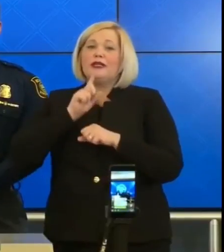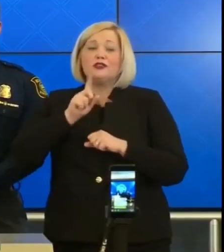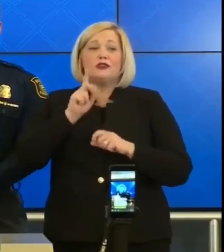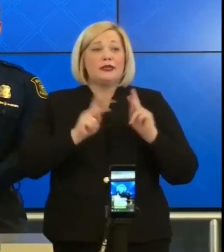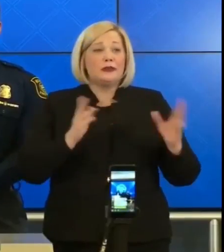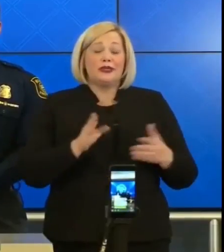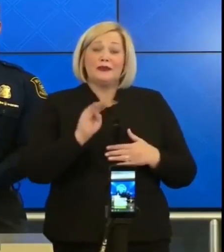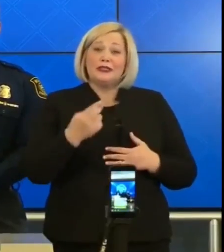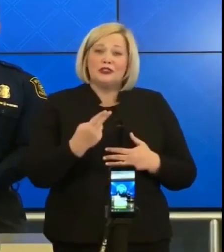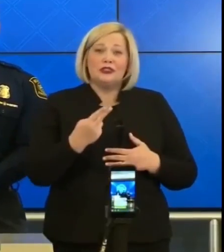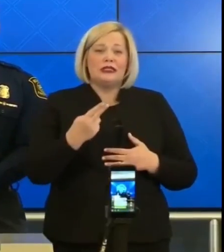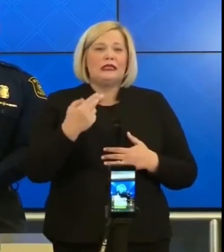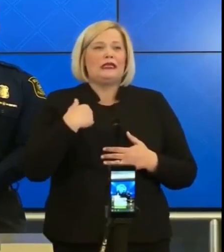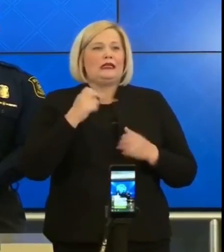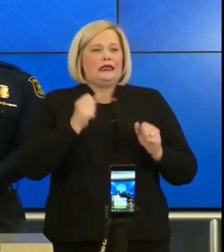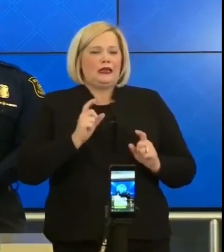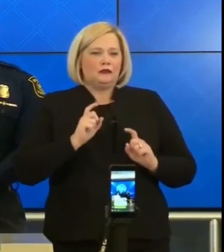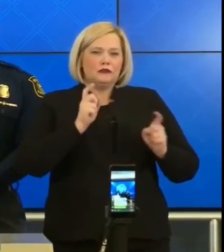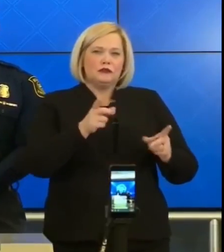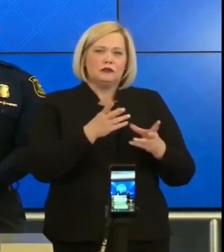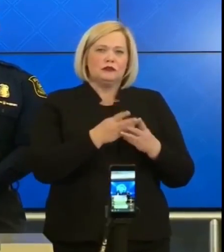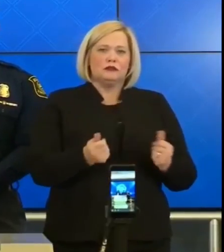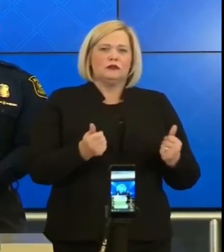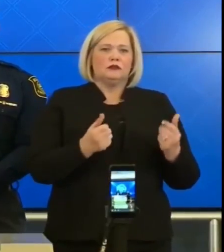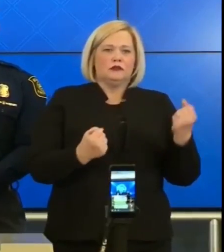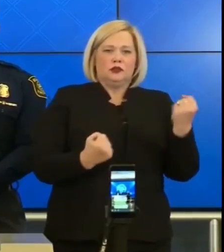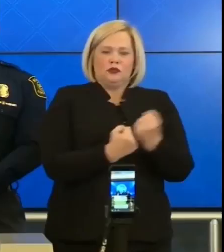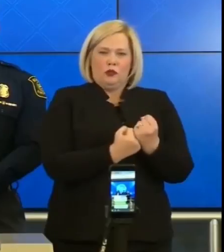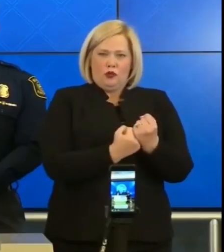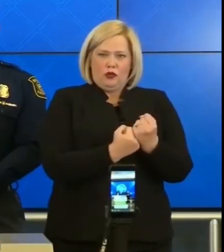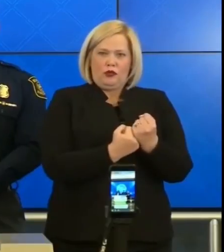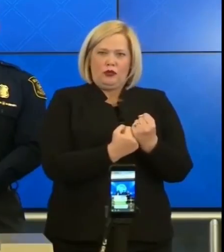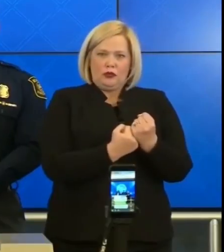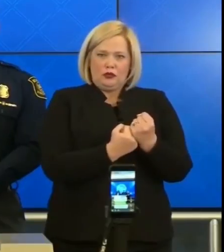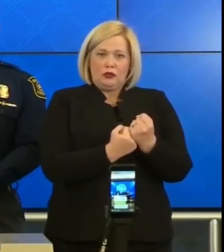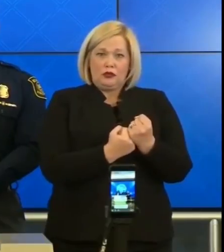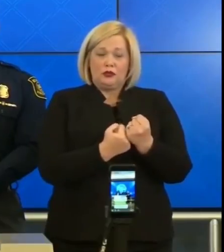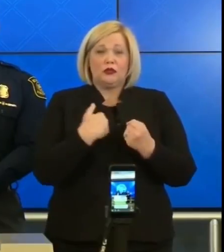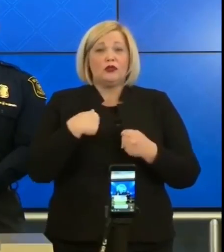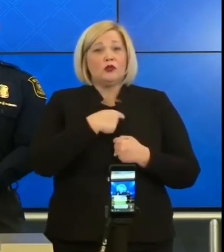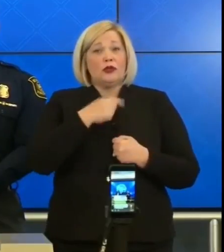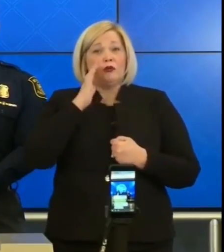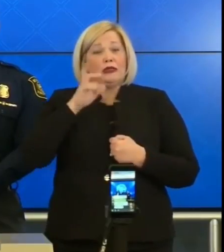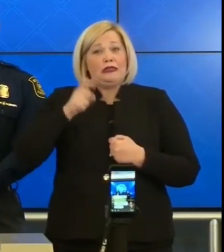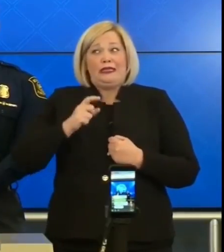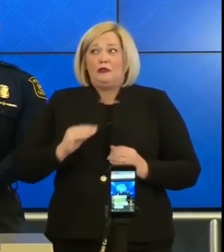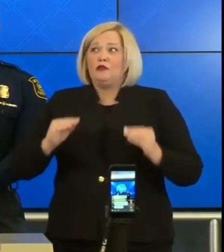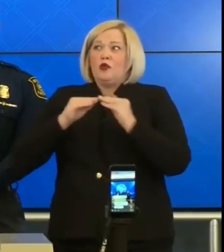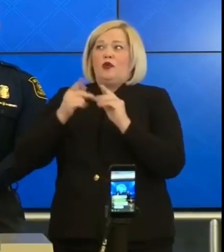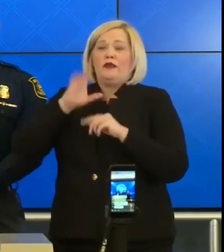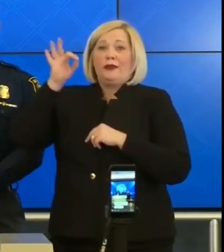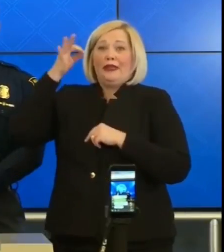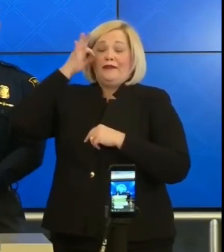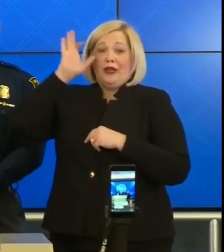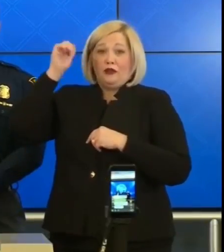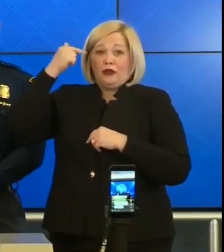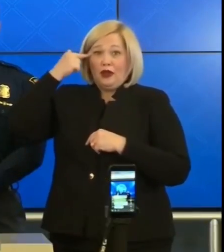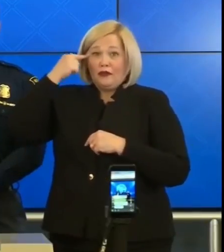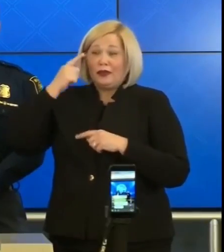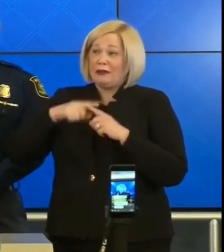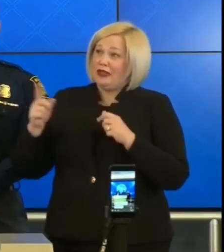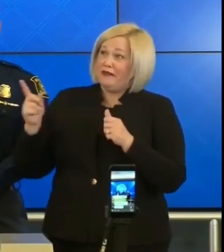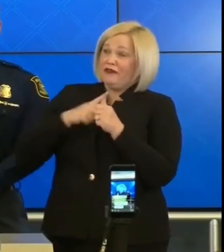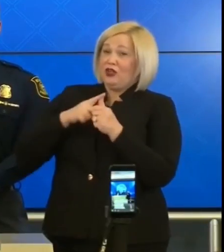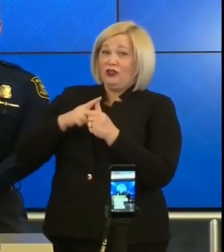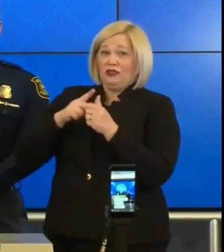with badly needed relief. There is much more that we will need from the federal government, but this is an